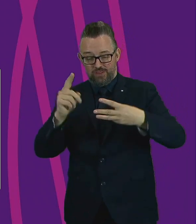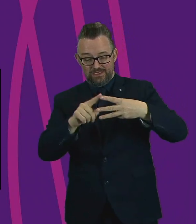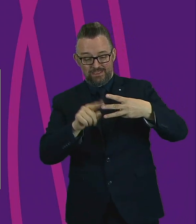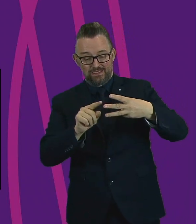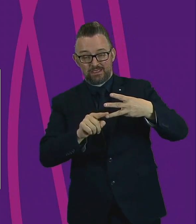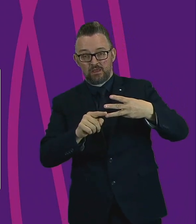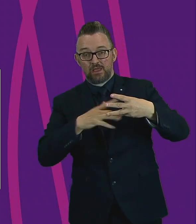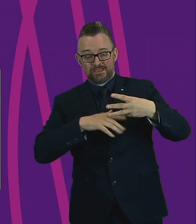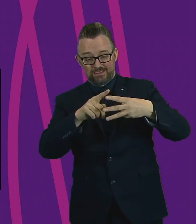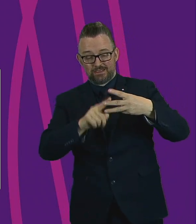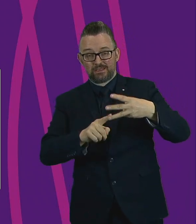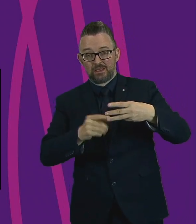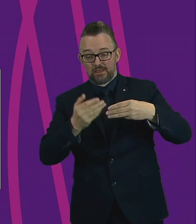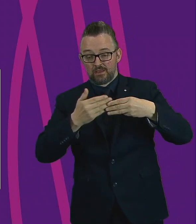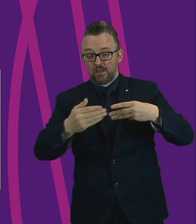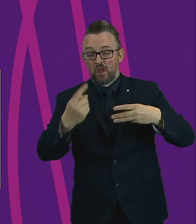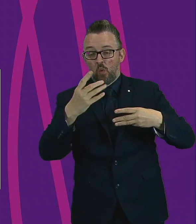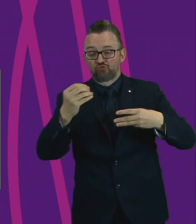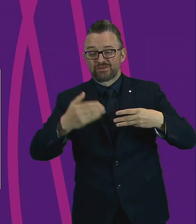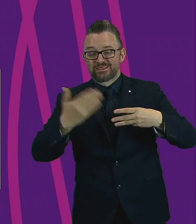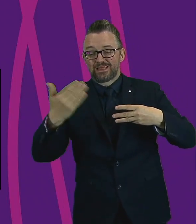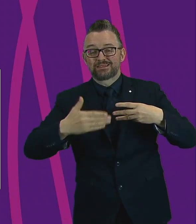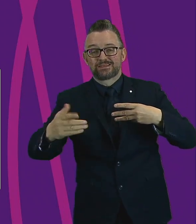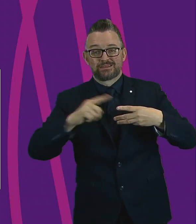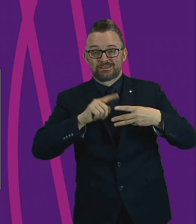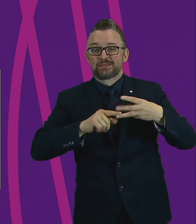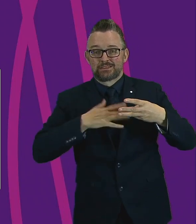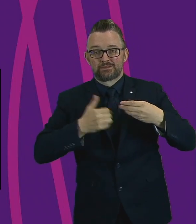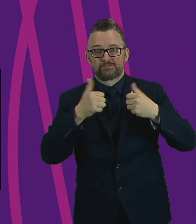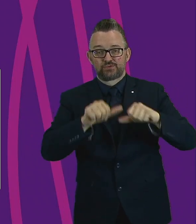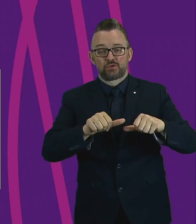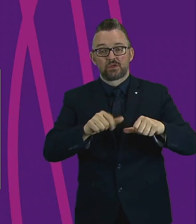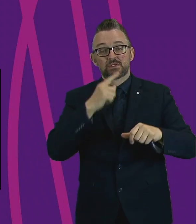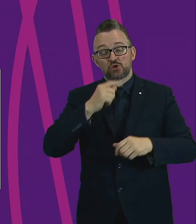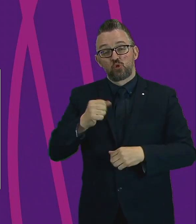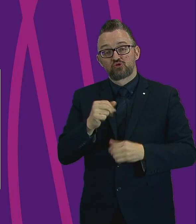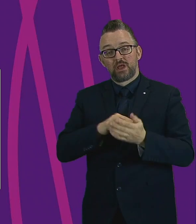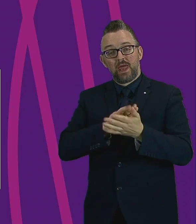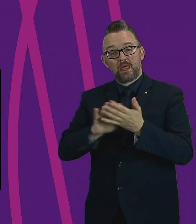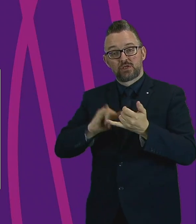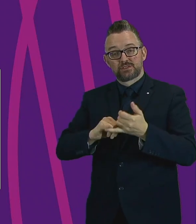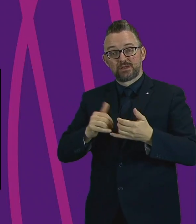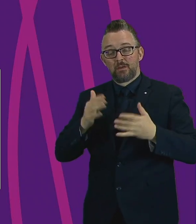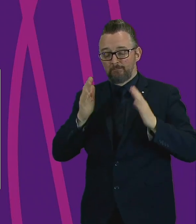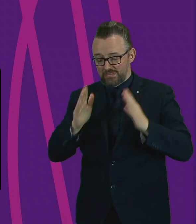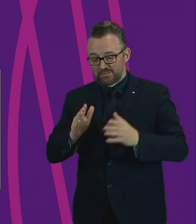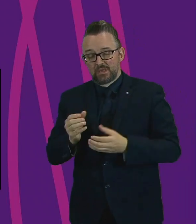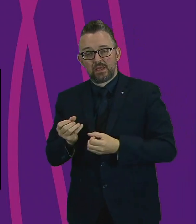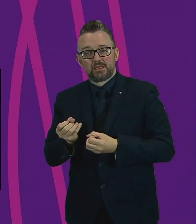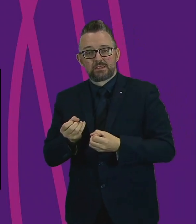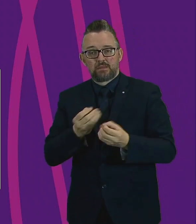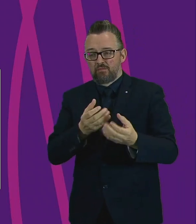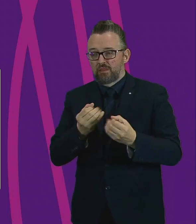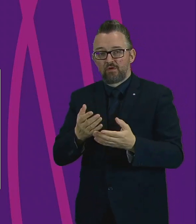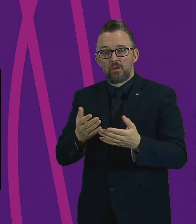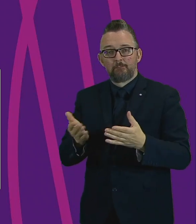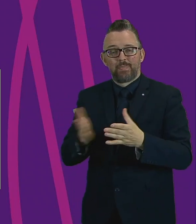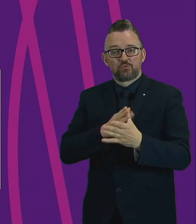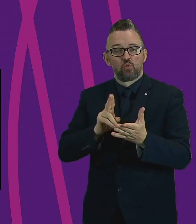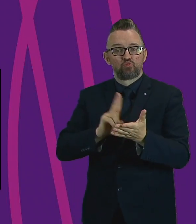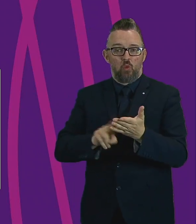next 100 days. It states that the Scottish Health Service must move to deliver as many of its normal services